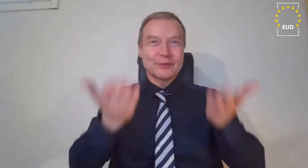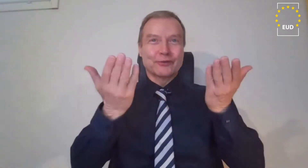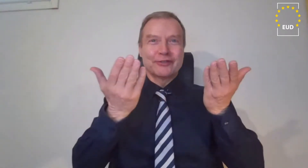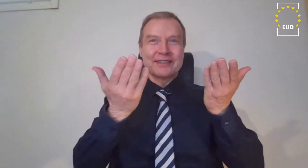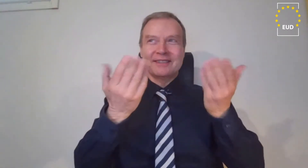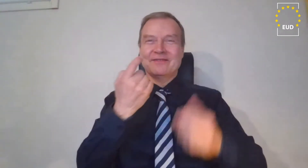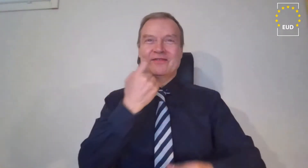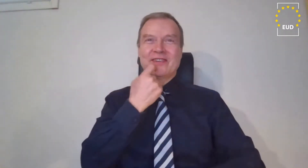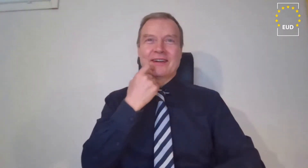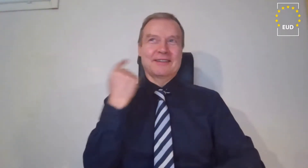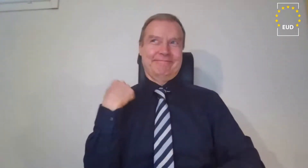Good morning.